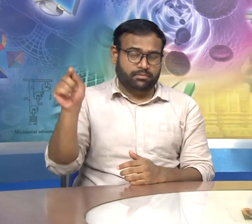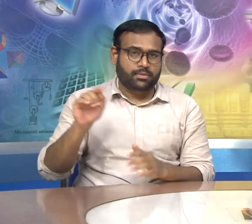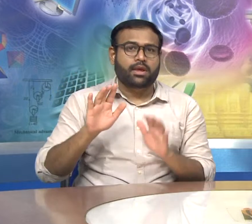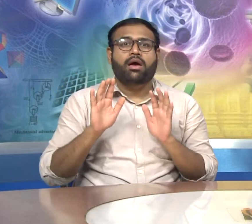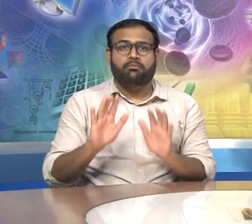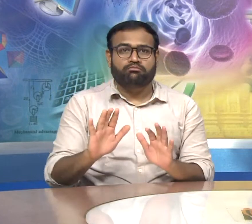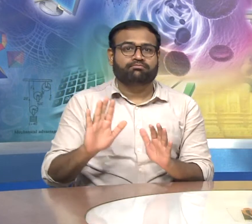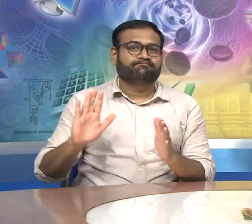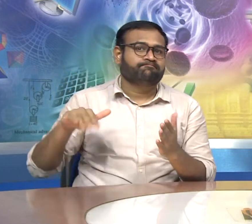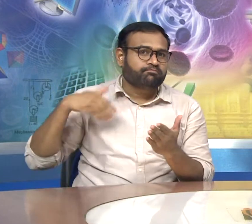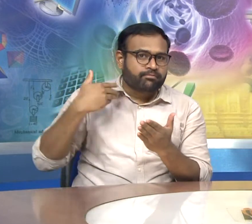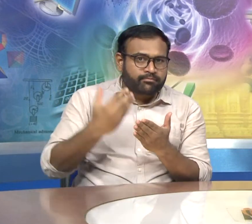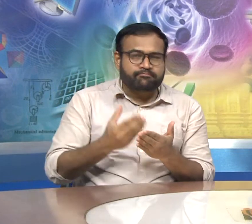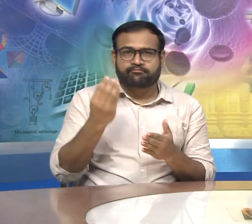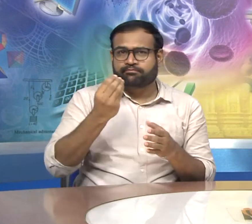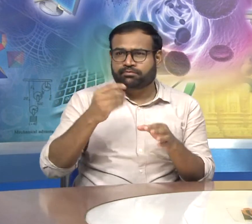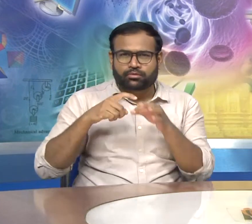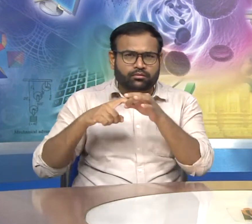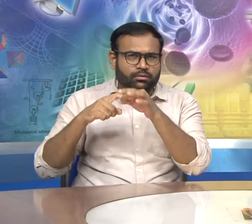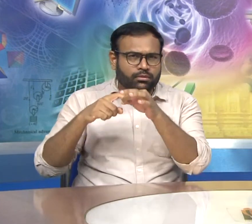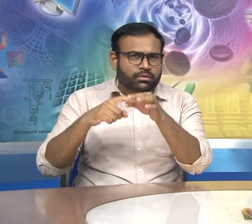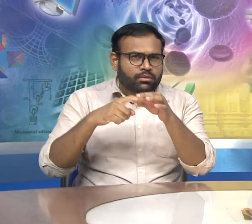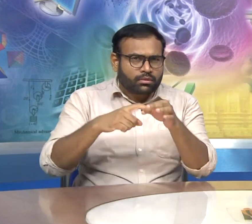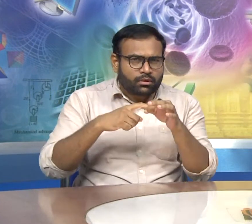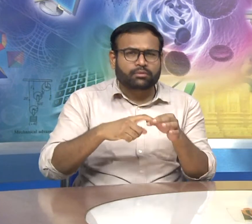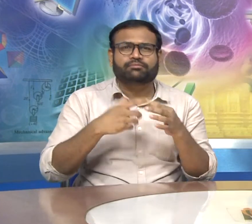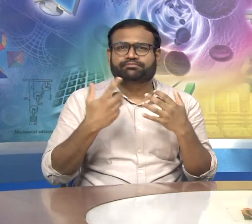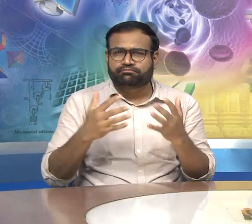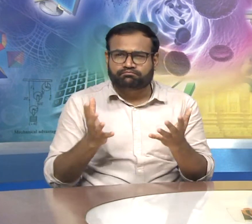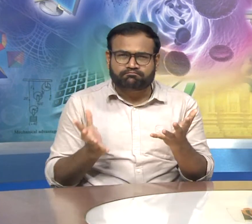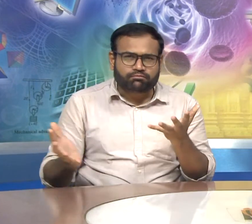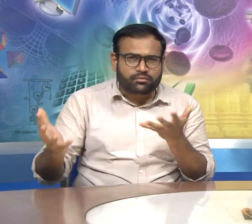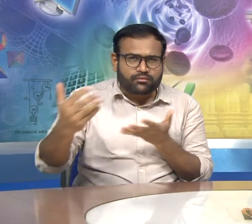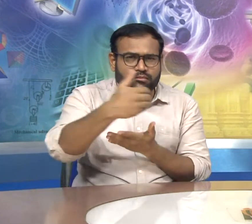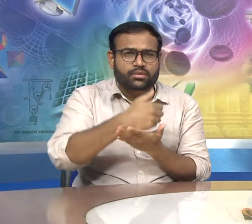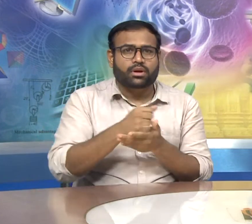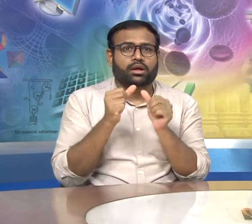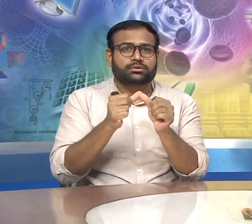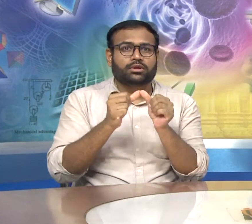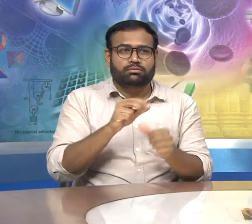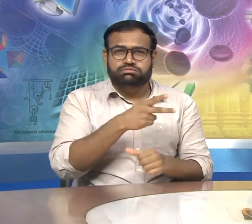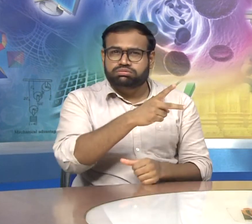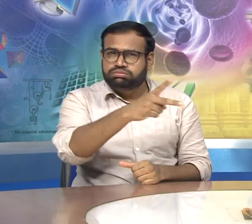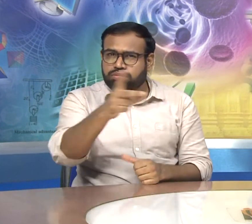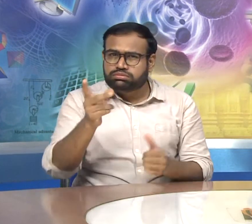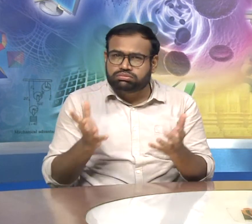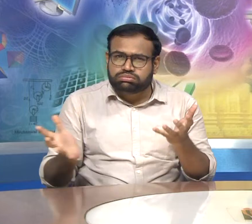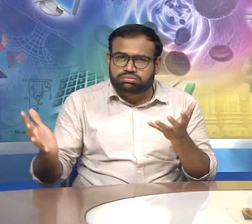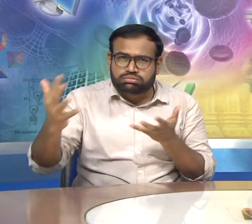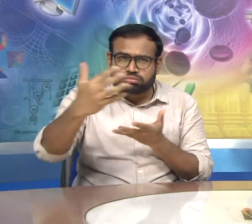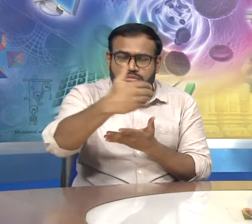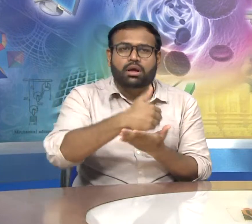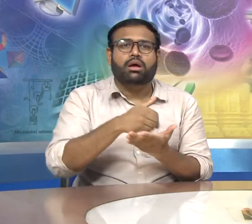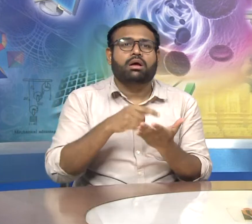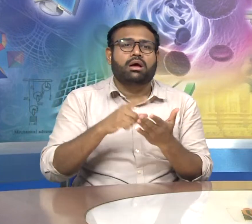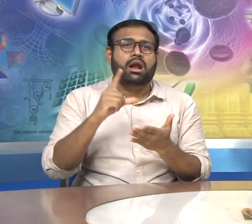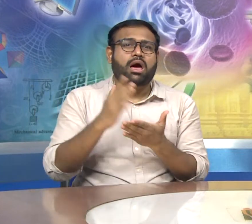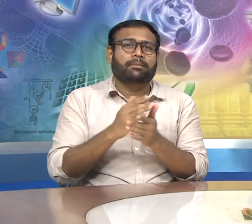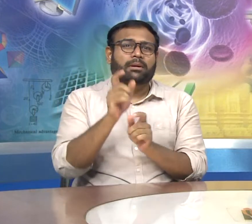after many surveys for information requirements of all categories of library users, 4